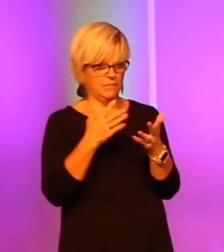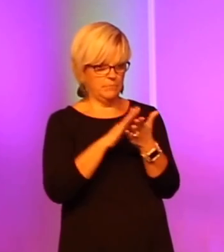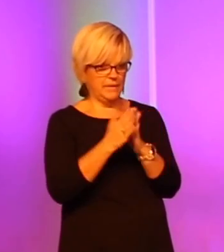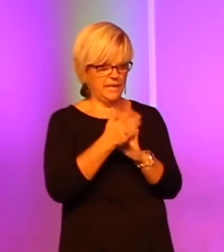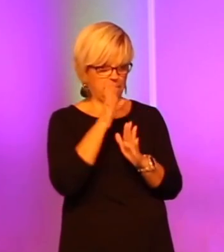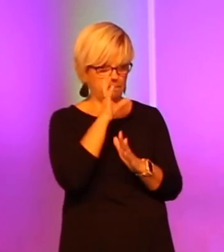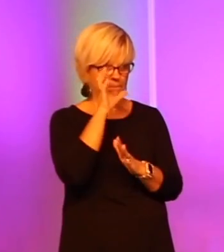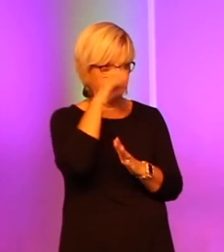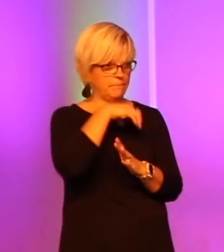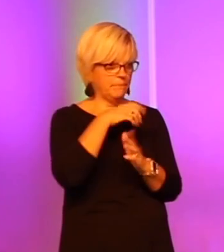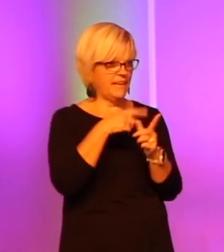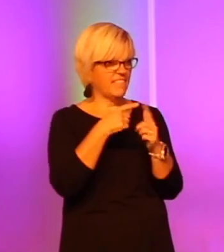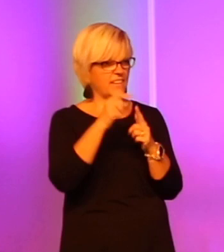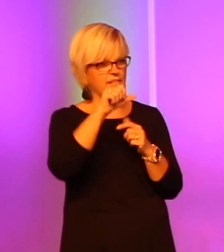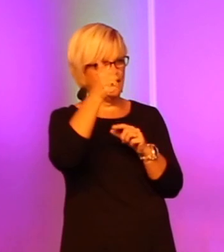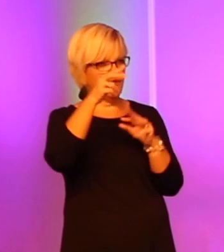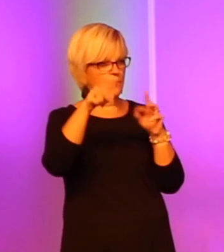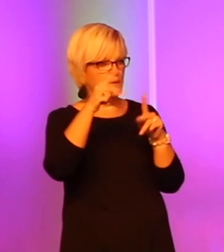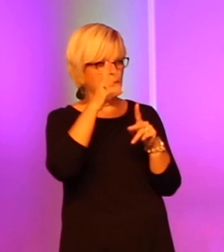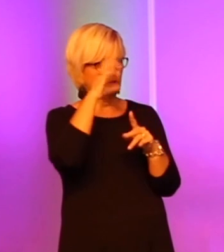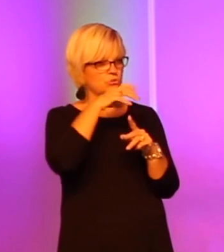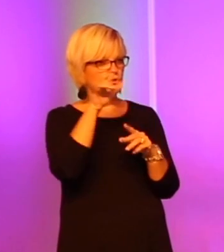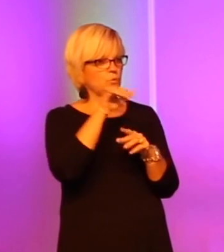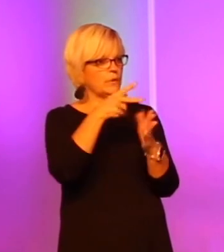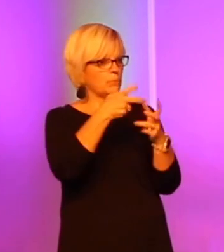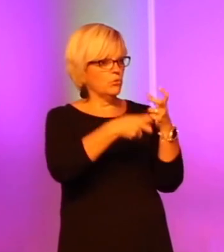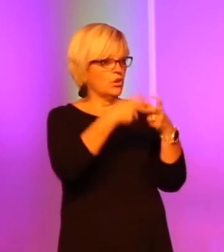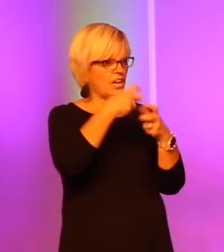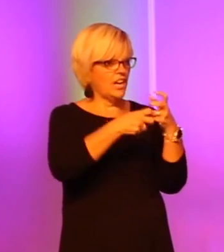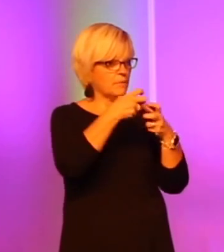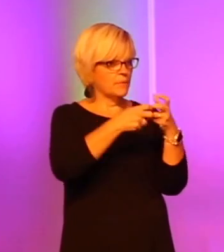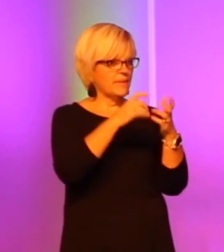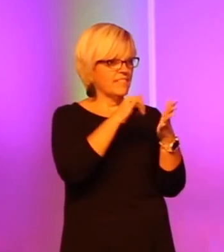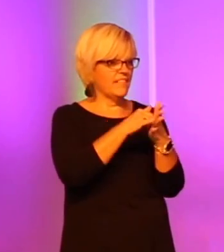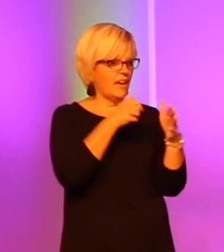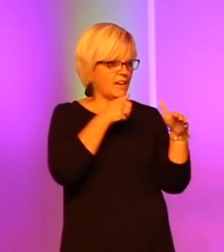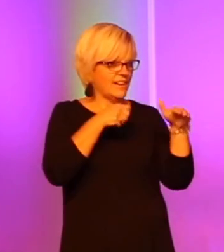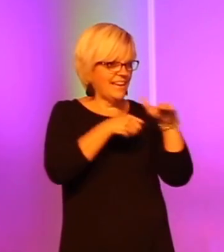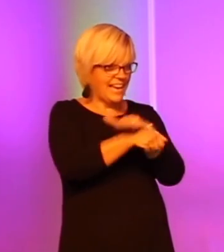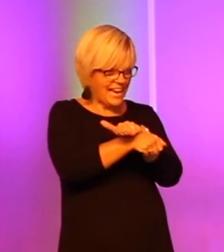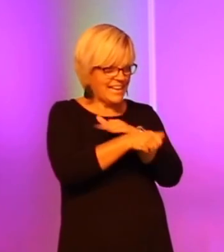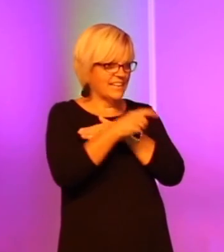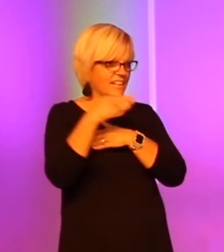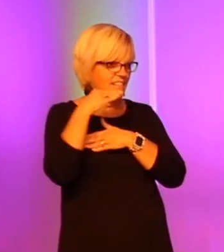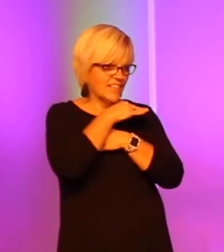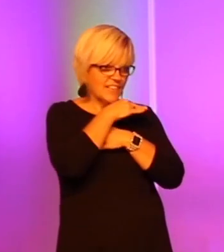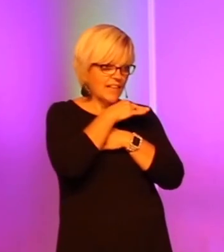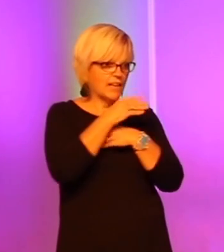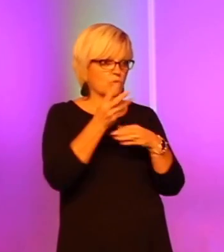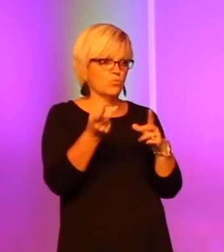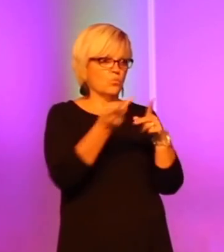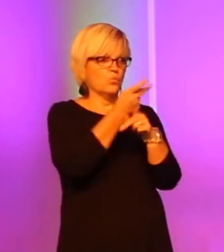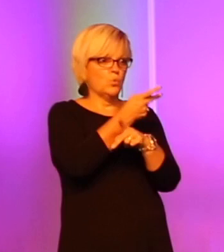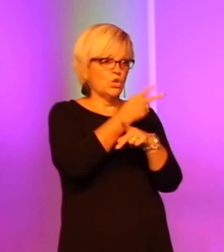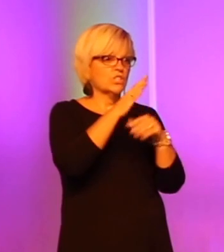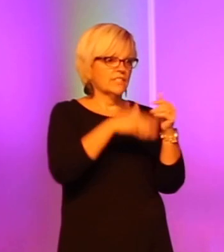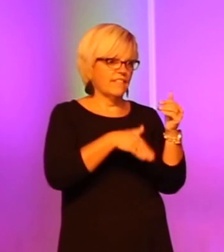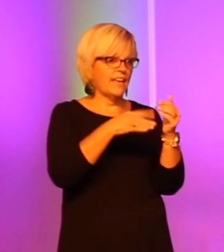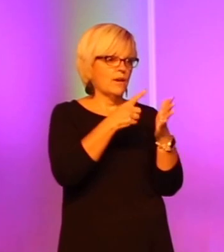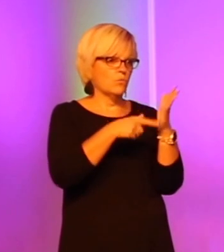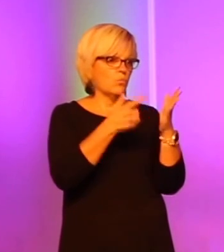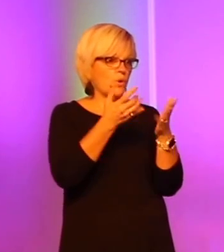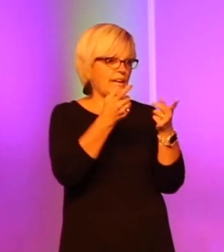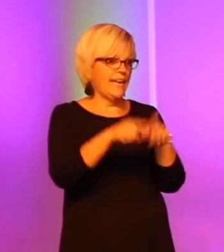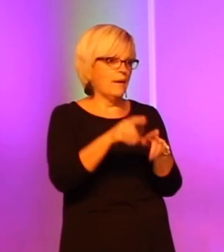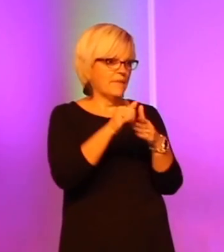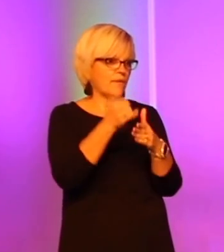then here's the problem. And we've heard this a lot, is that the cover-up is worse than the crime. Isn't that true? Because